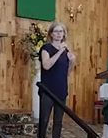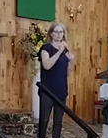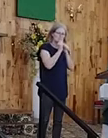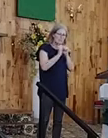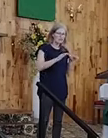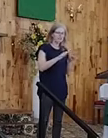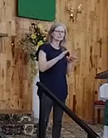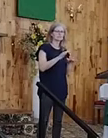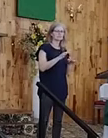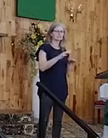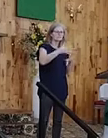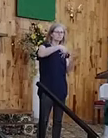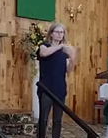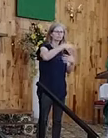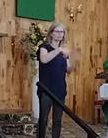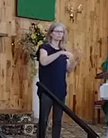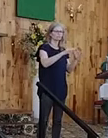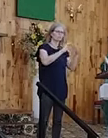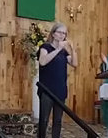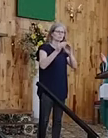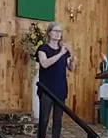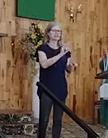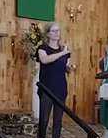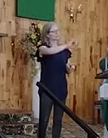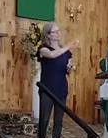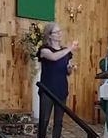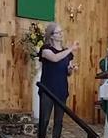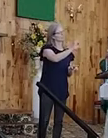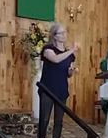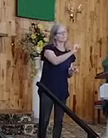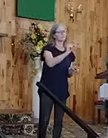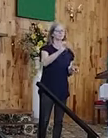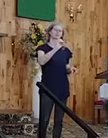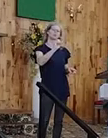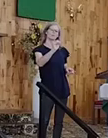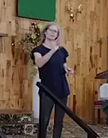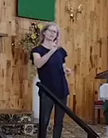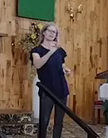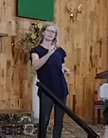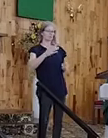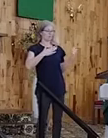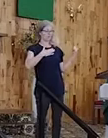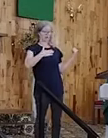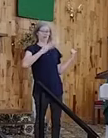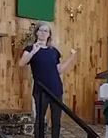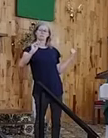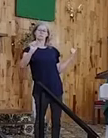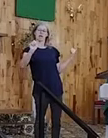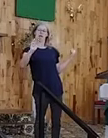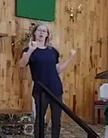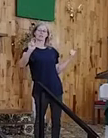religious communities like the Jesuits or the Dominicans or the Franciscans, or in my case, the Marianists, we